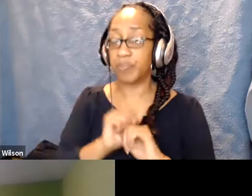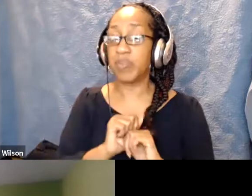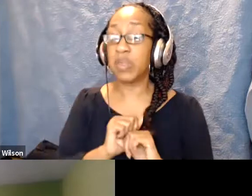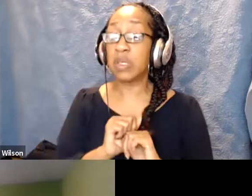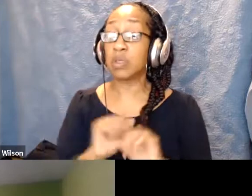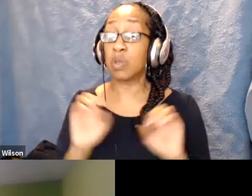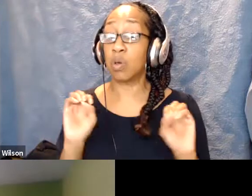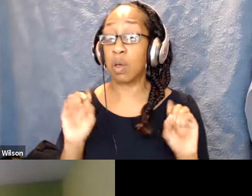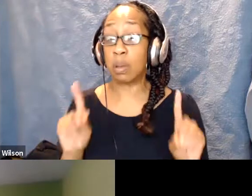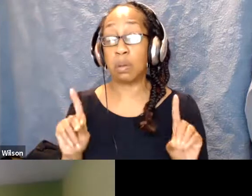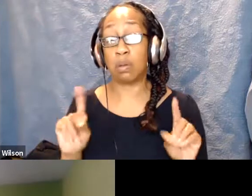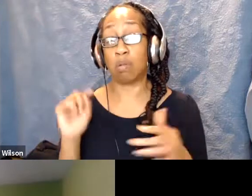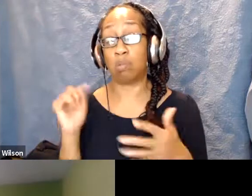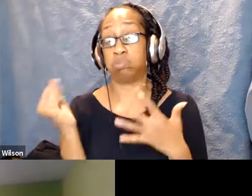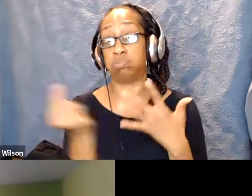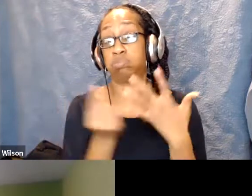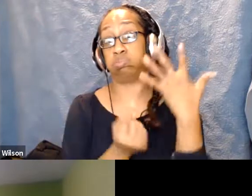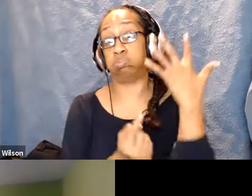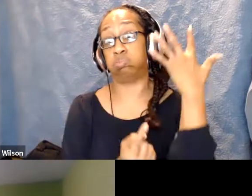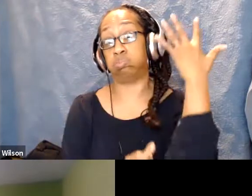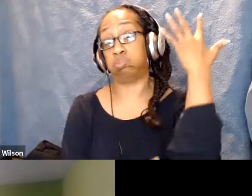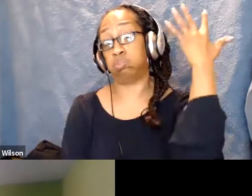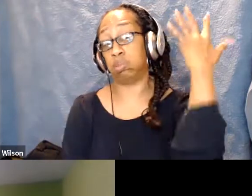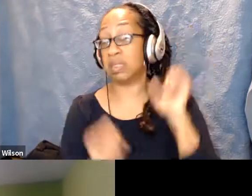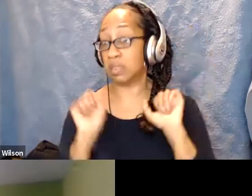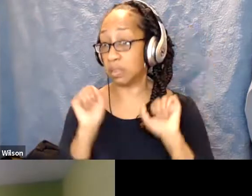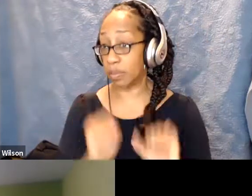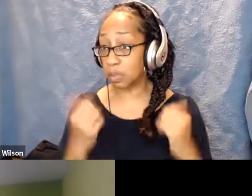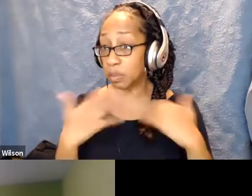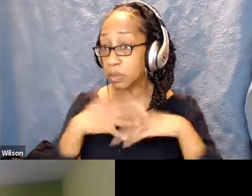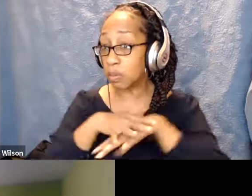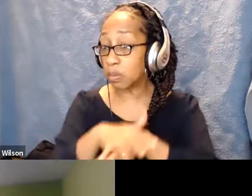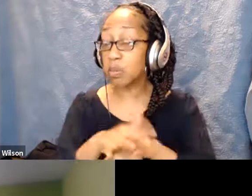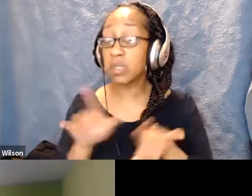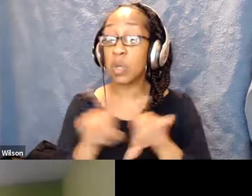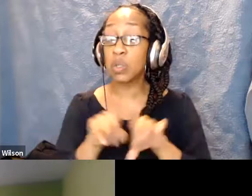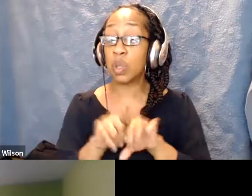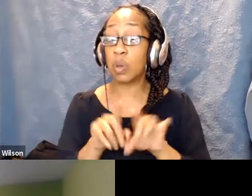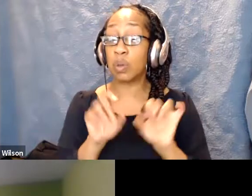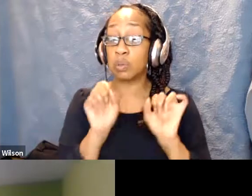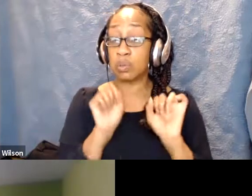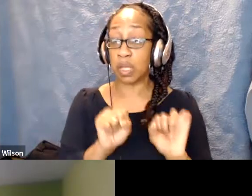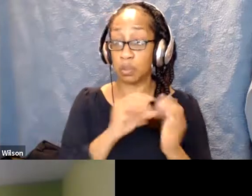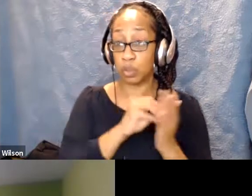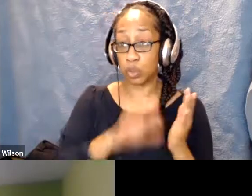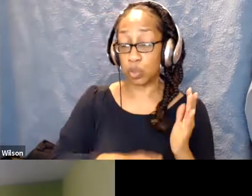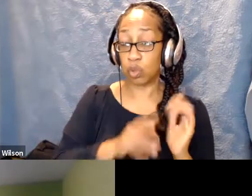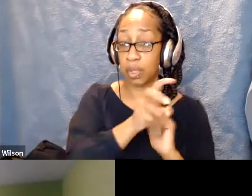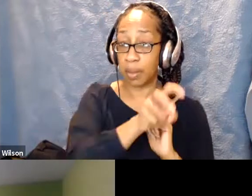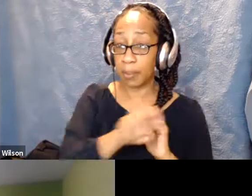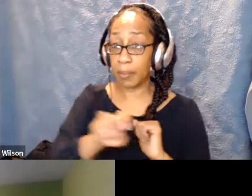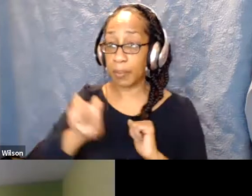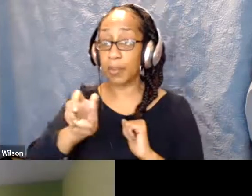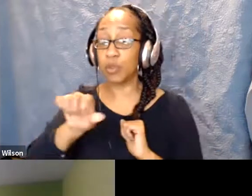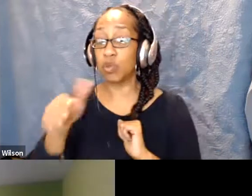immense for the overlap of those services and the smooth transition for youth, students and youth who are receiving services